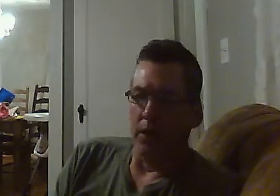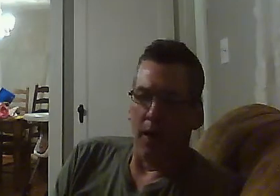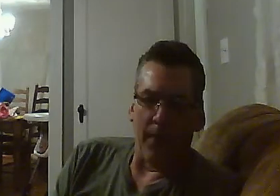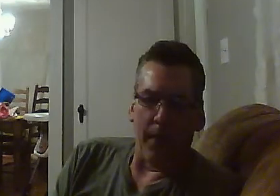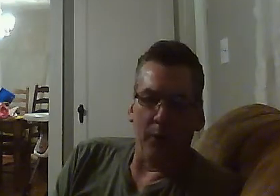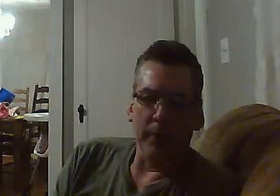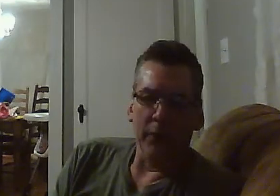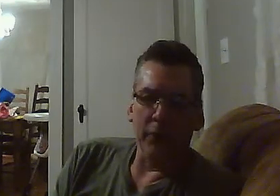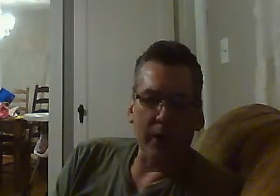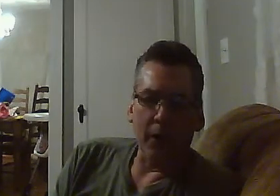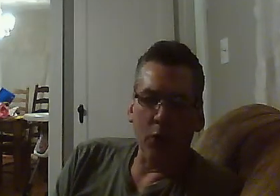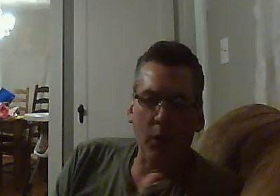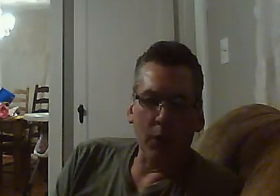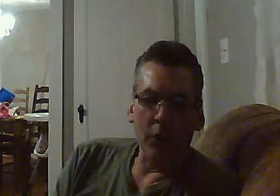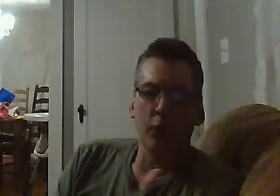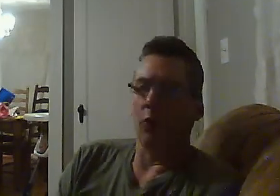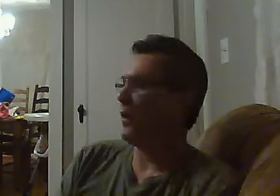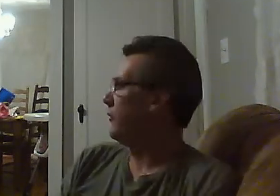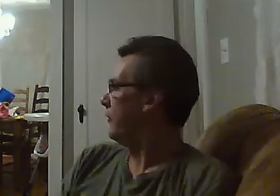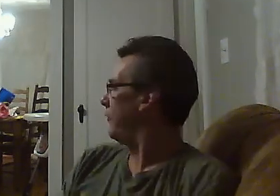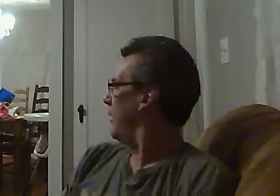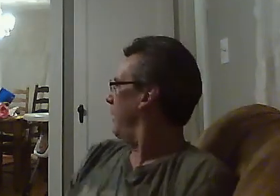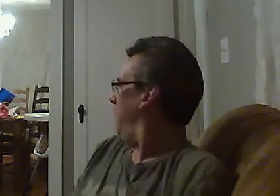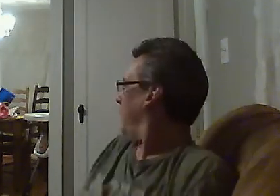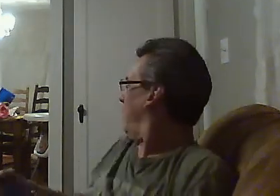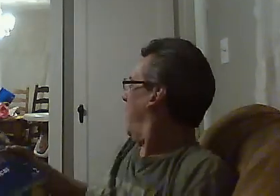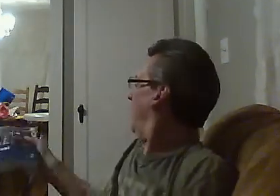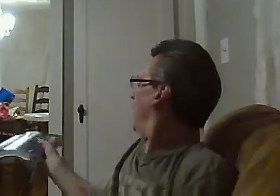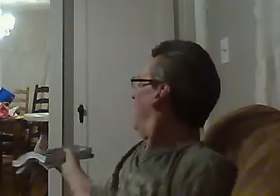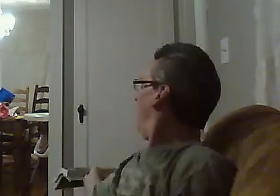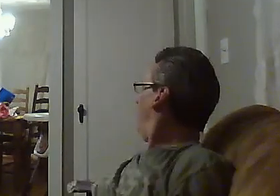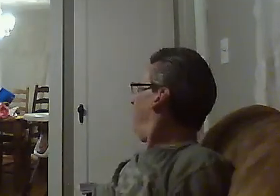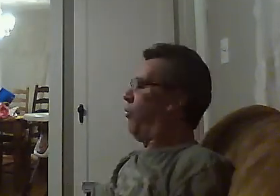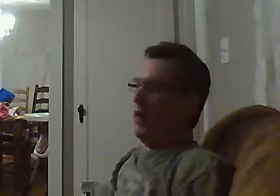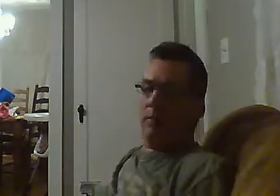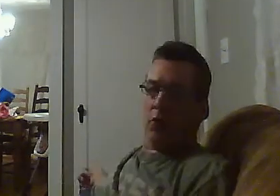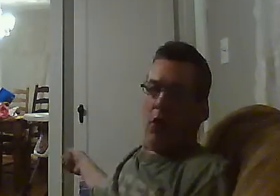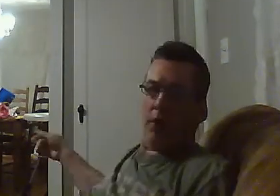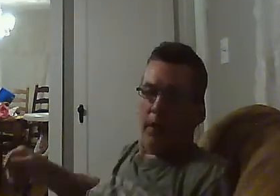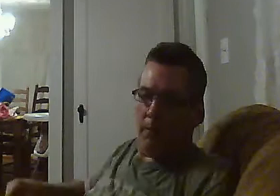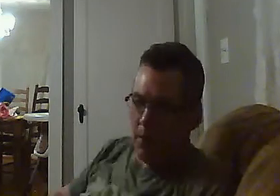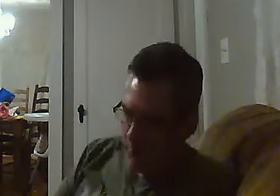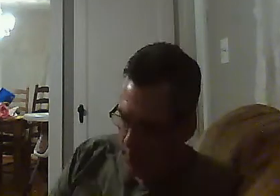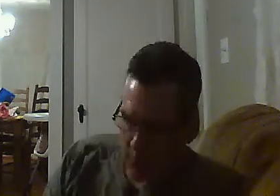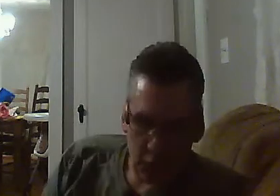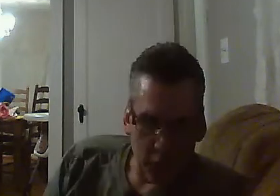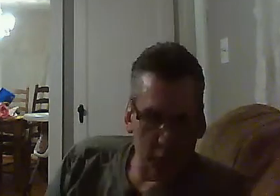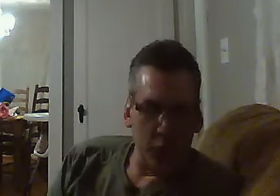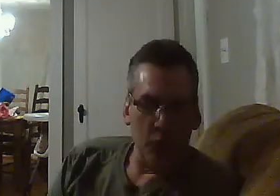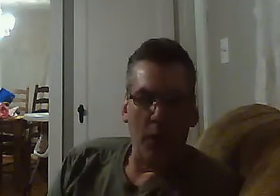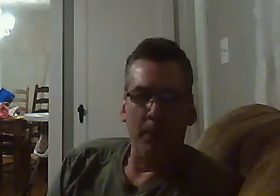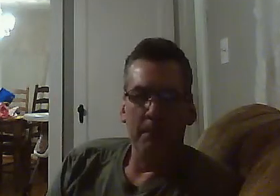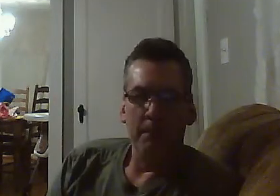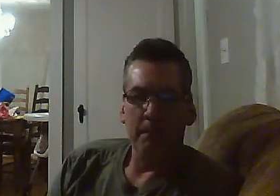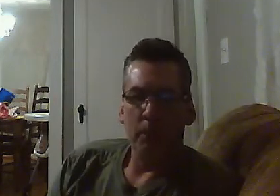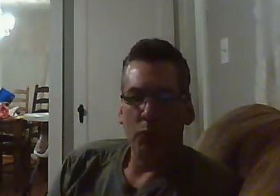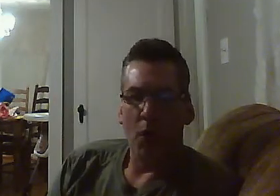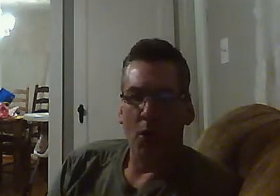then it'll be just like 1 or 2 questions based on what I'm talking about, just to